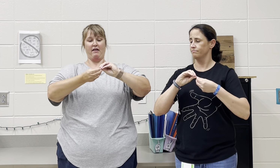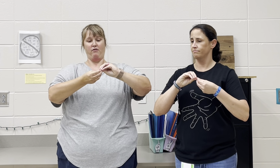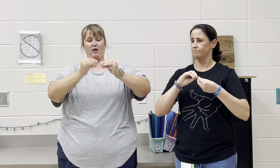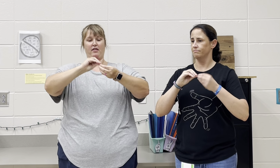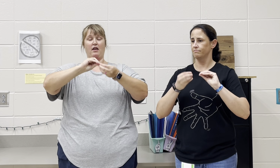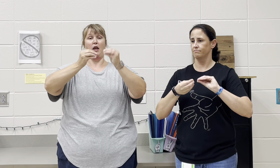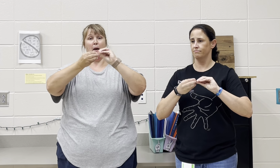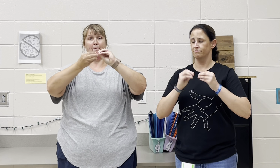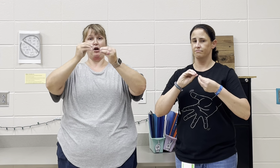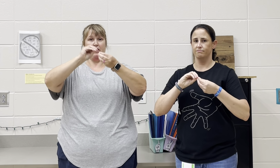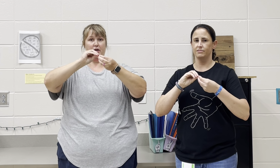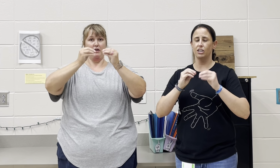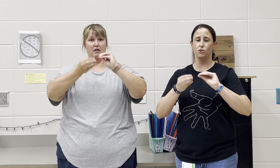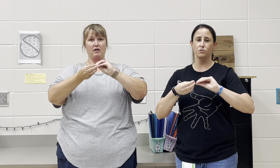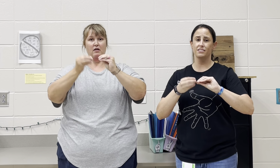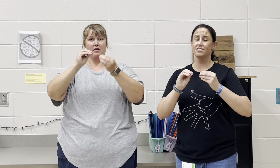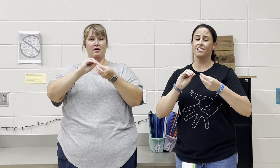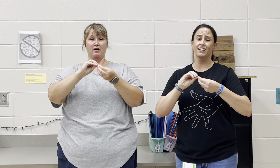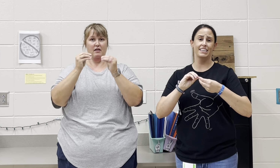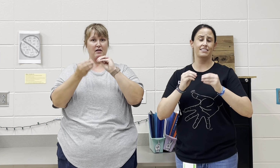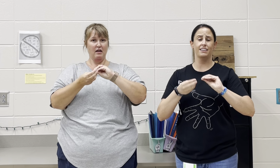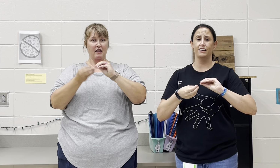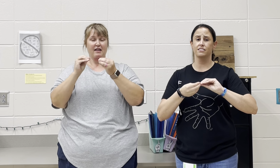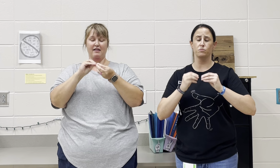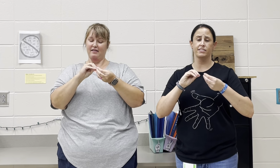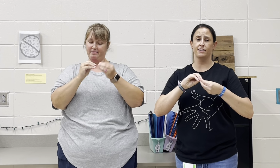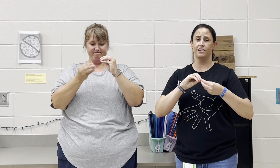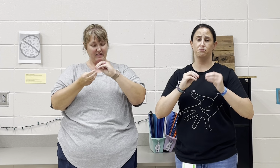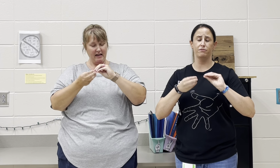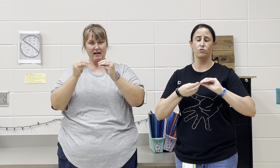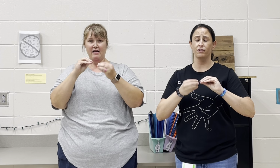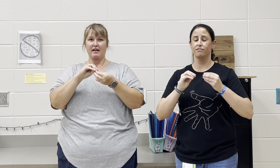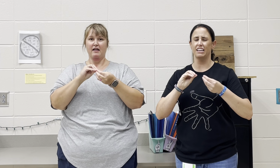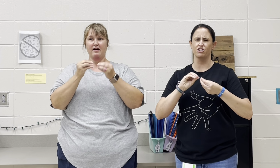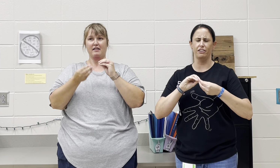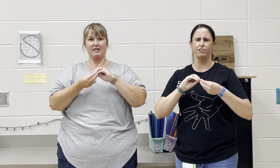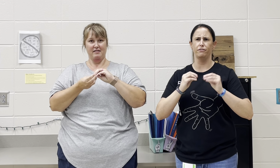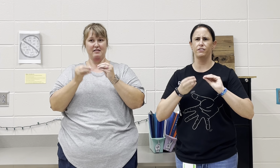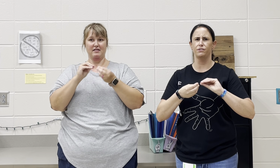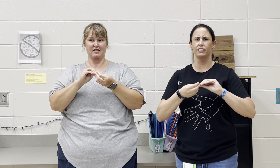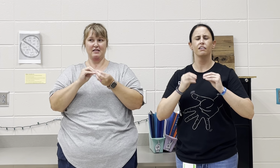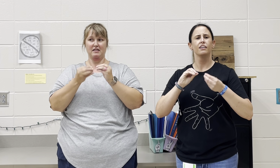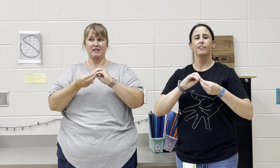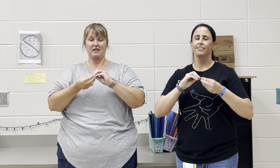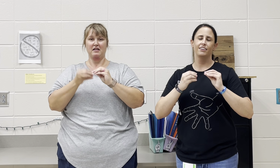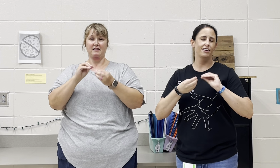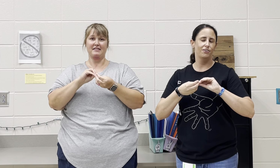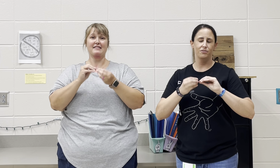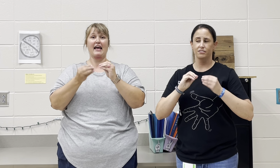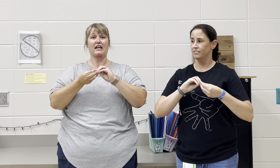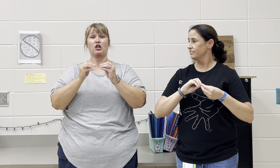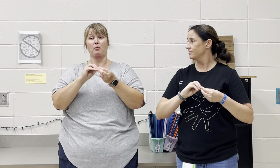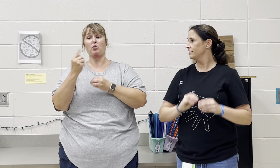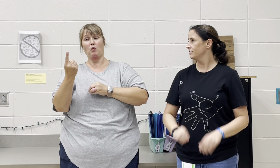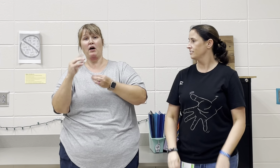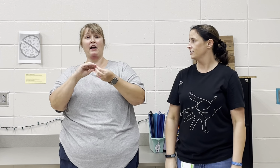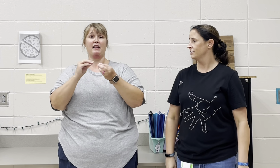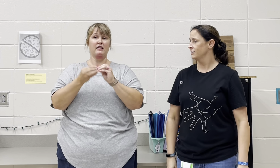forth. Number. No, this is not kissing. Someone said that before. Actually, a few of you did. No. This is like number 1,